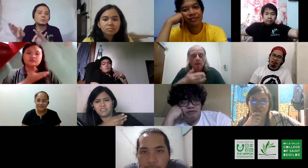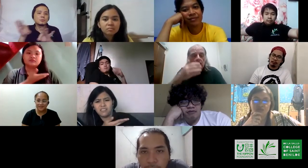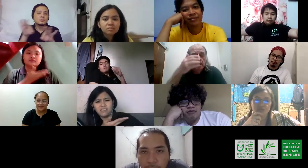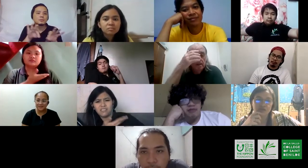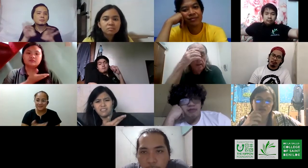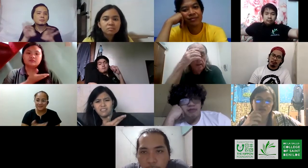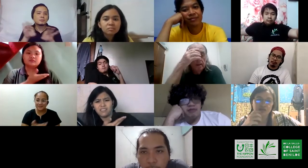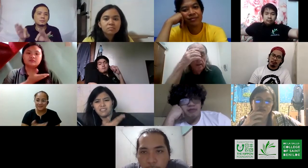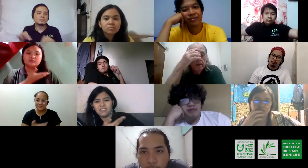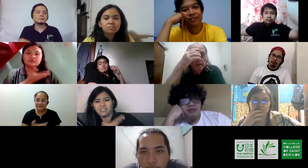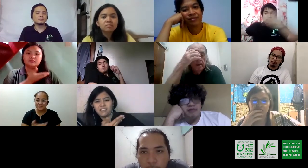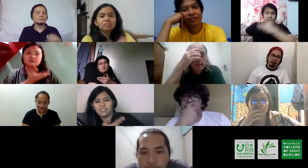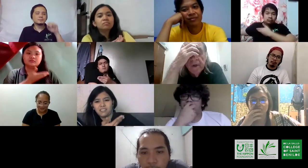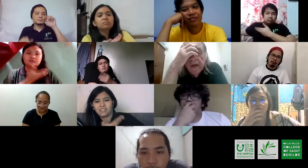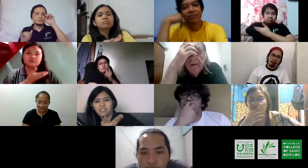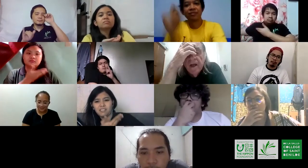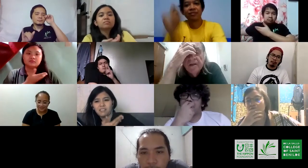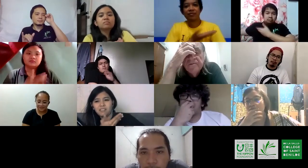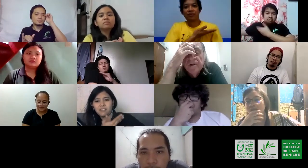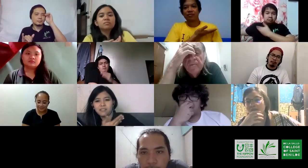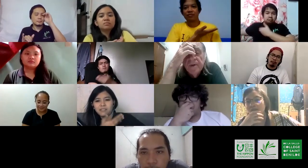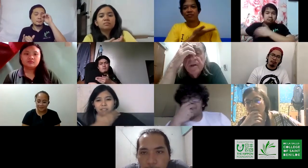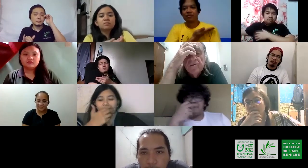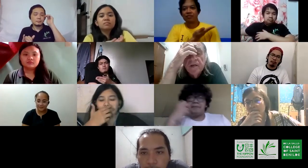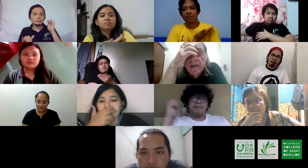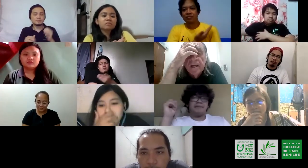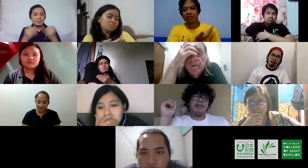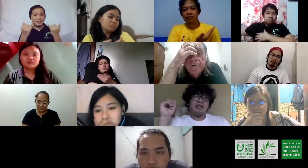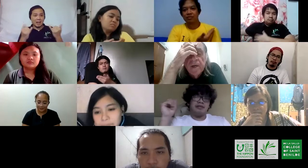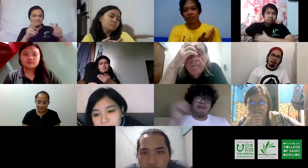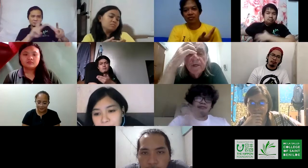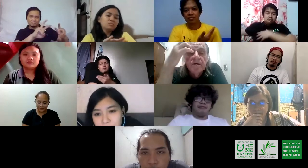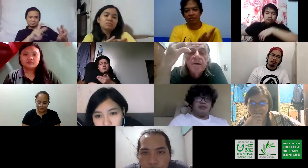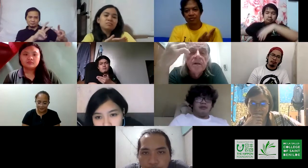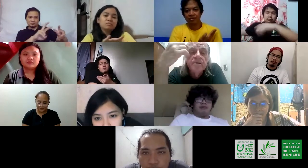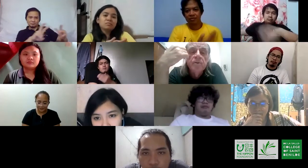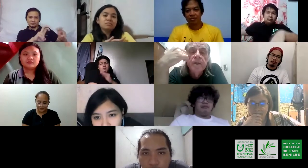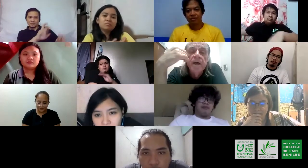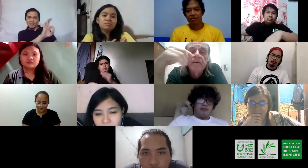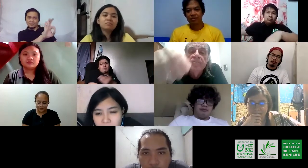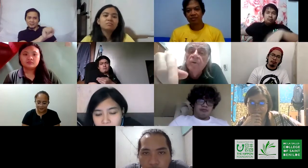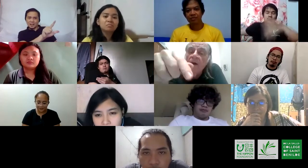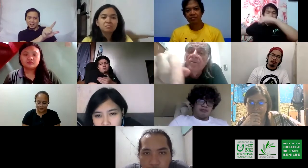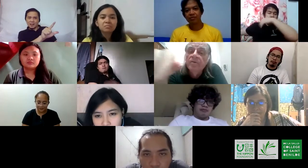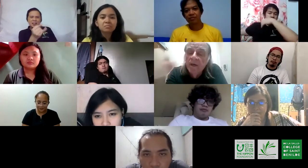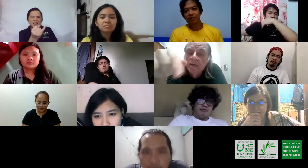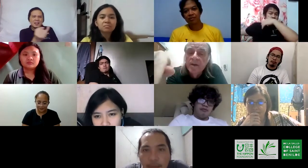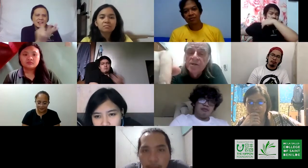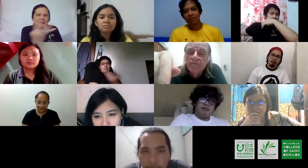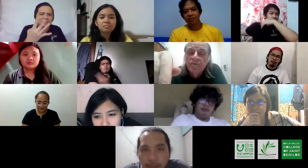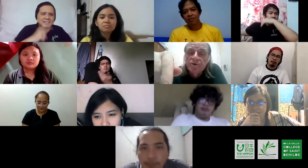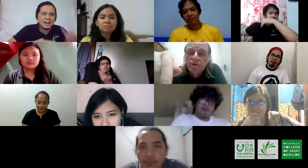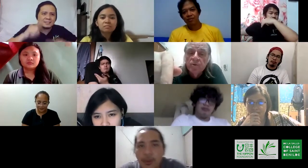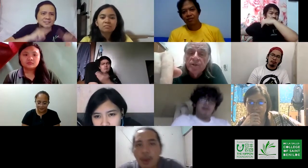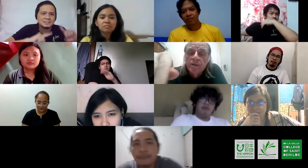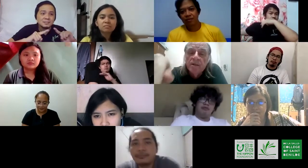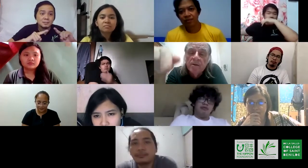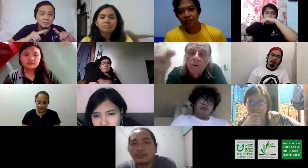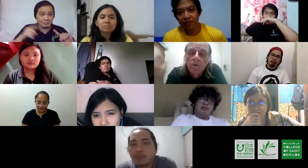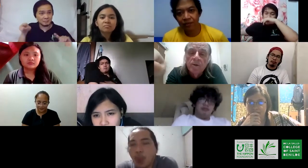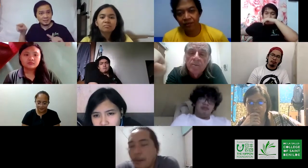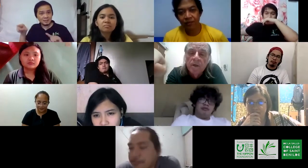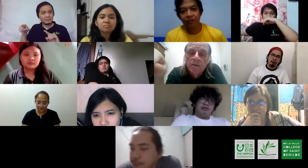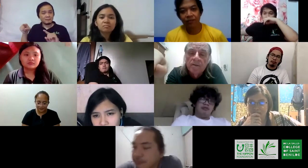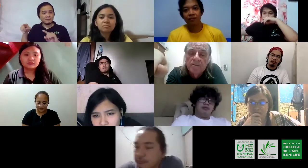Okay. Now, when we analyze Filipino Sign Language, how many signs do we have? You have the Vietnamese version, which